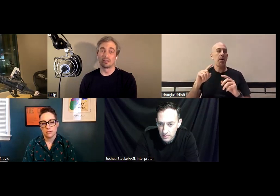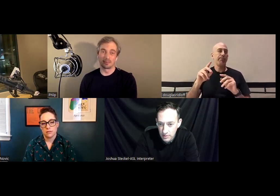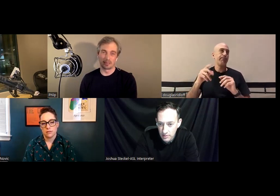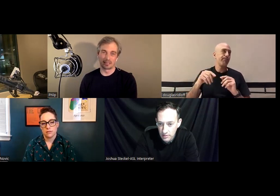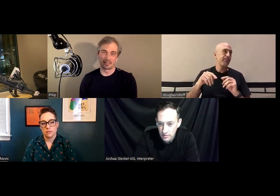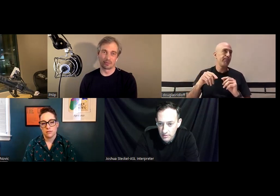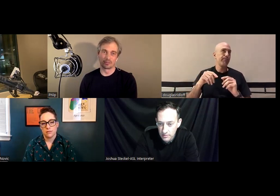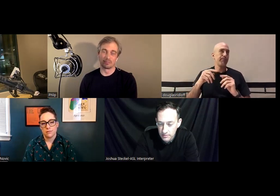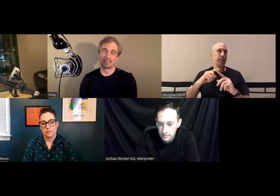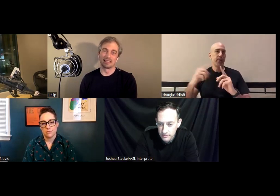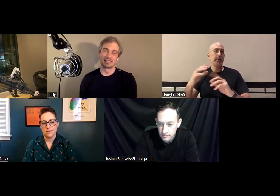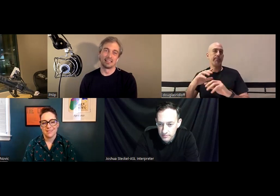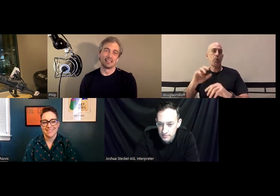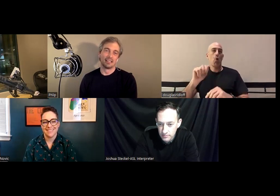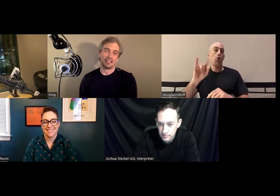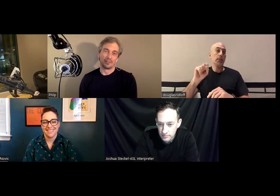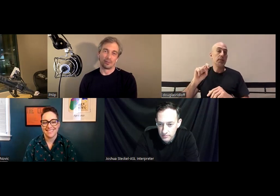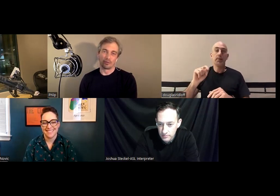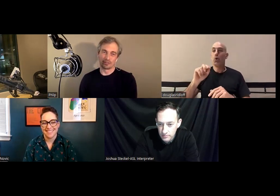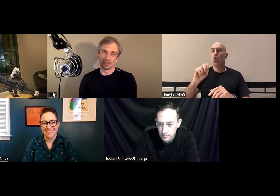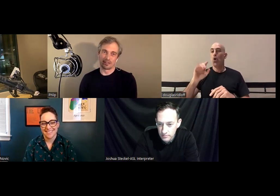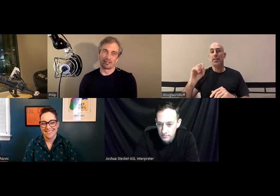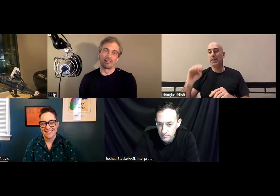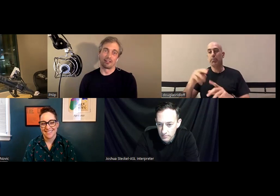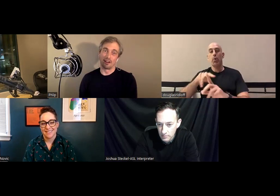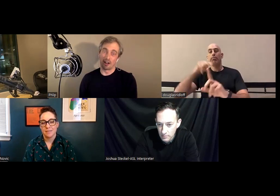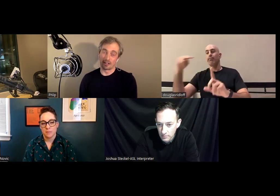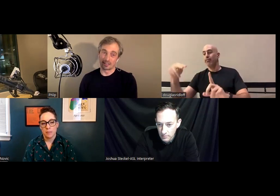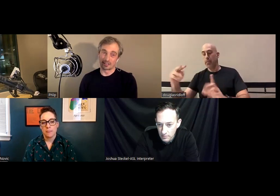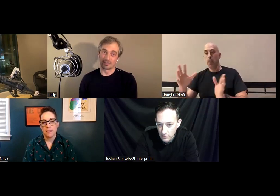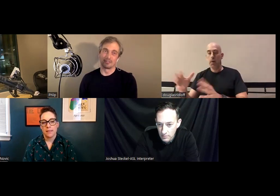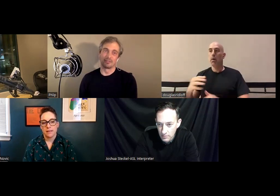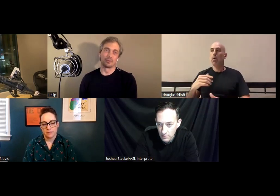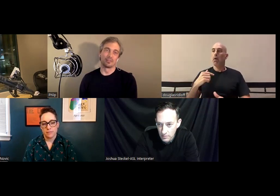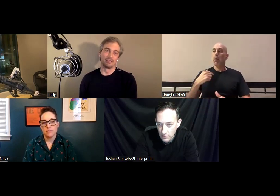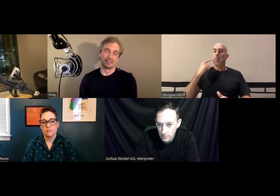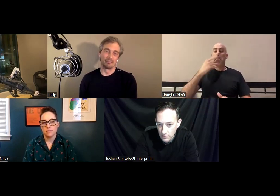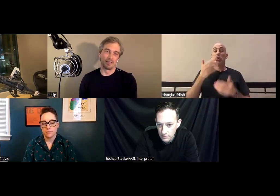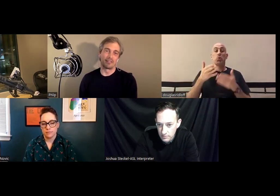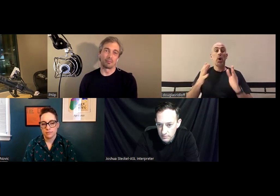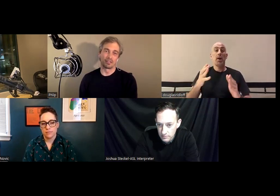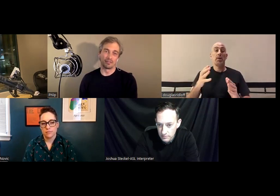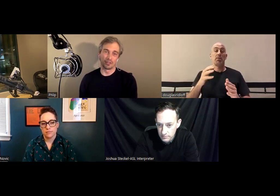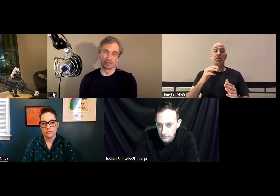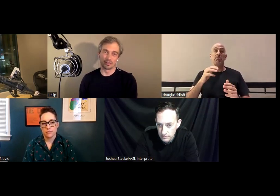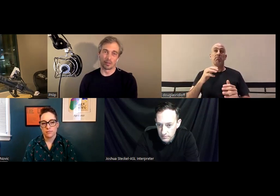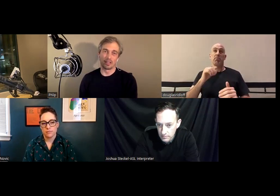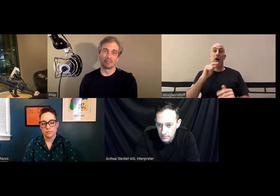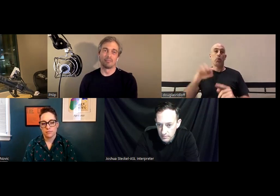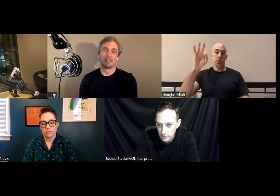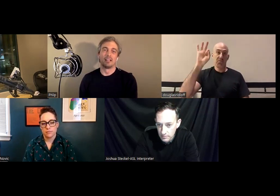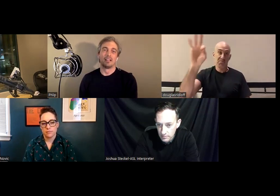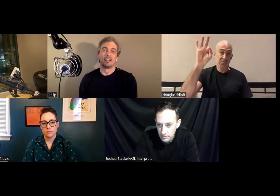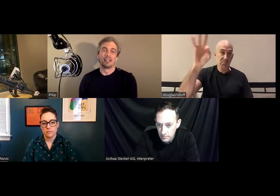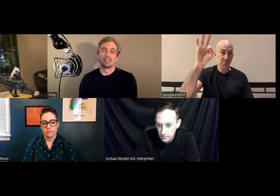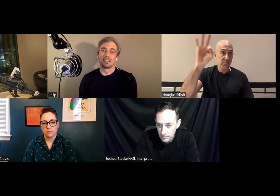people who do know something about the deaf world, but for one reason or another are autist or have an oppressive view in